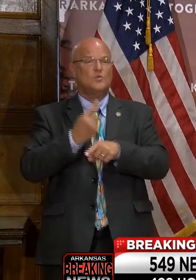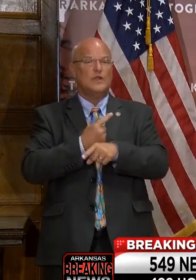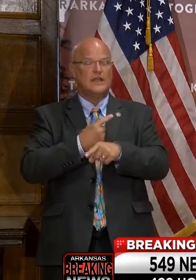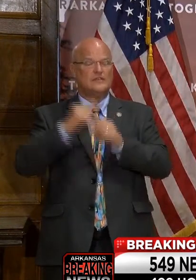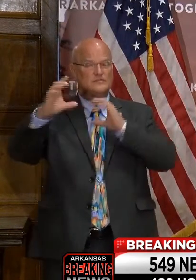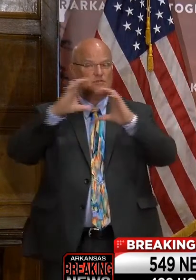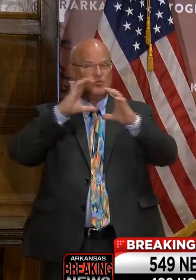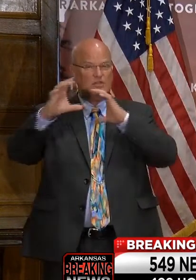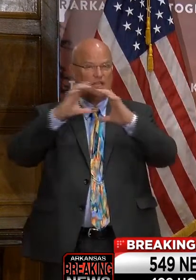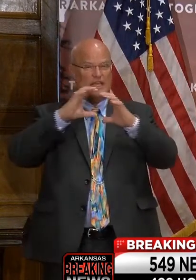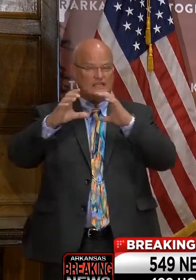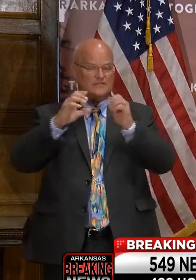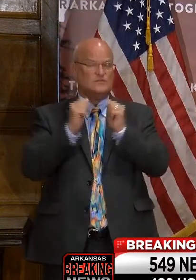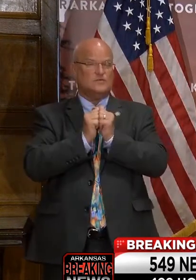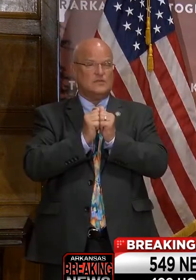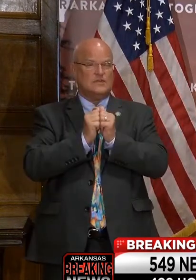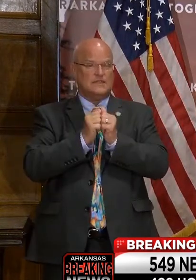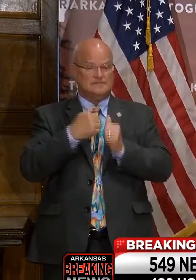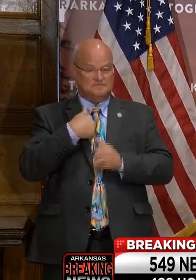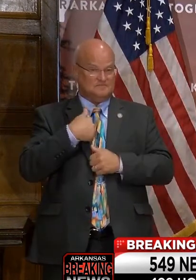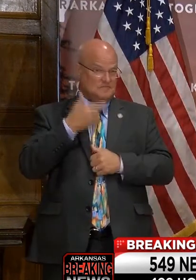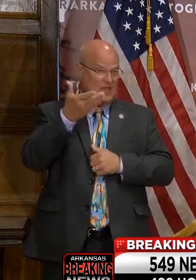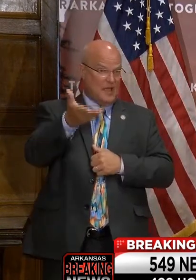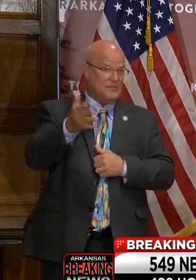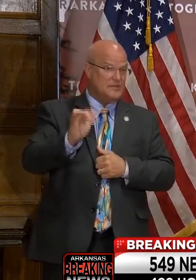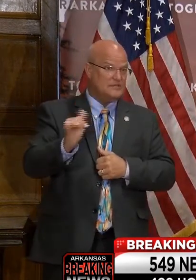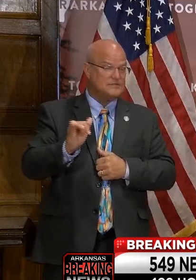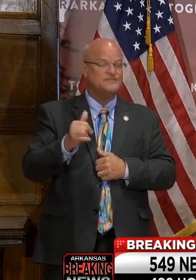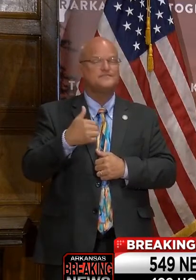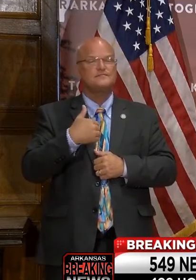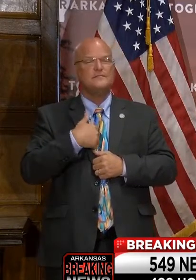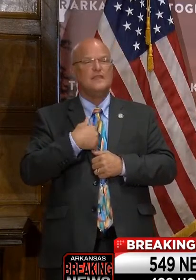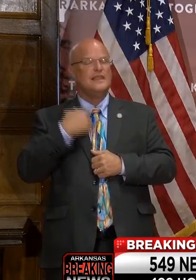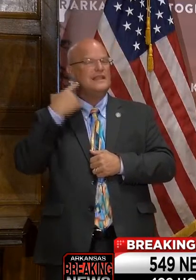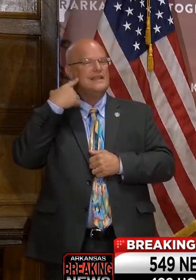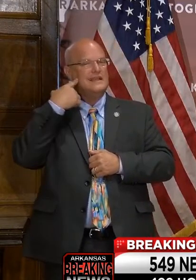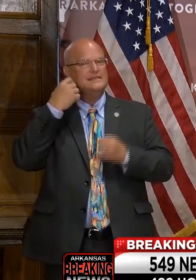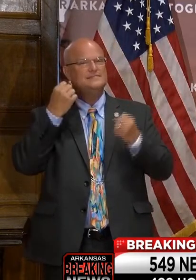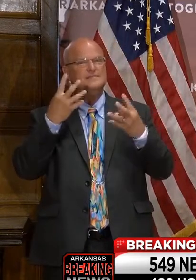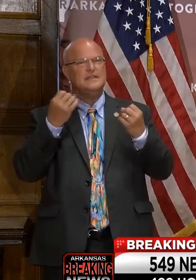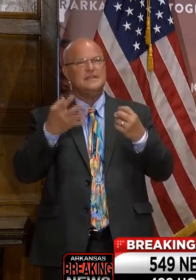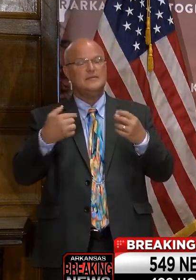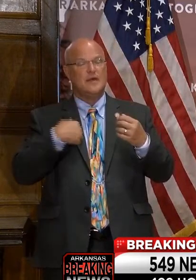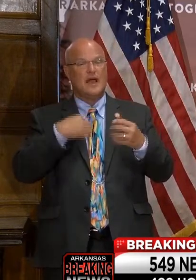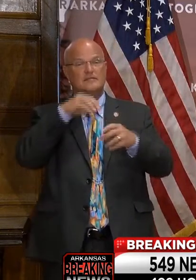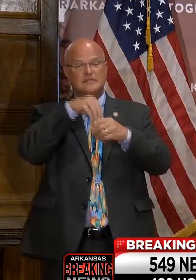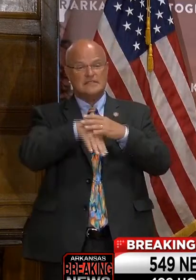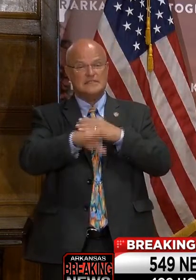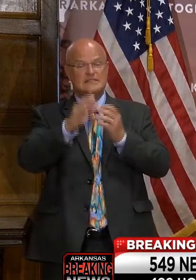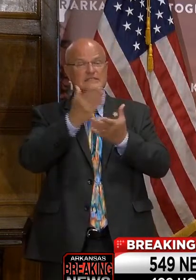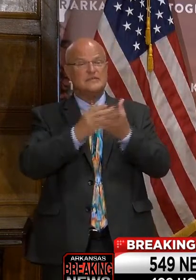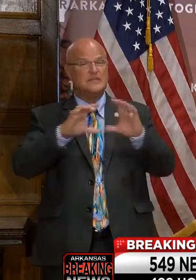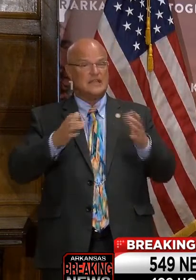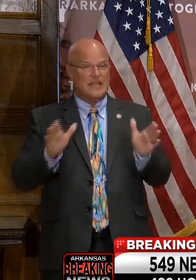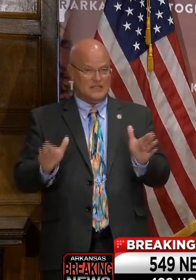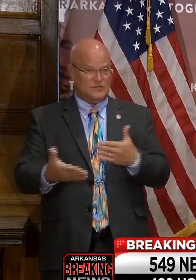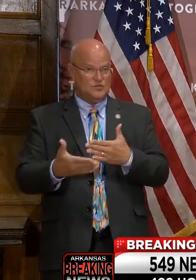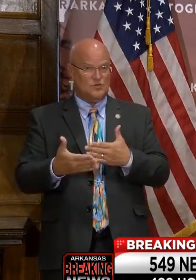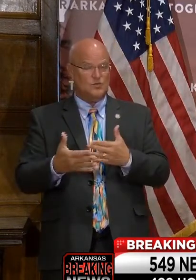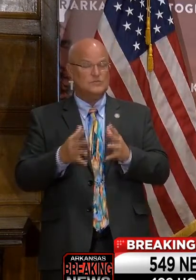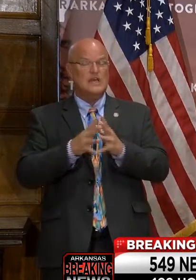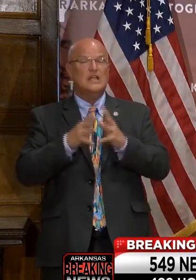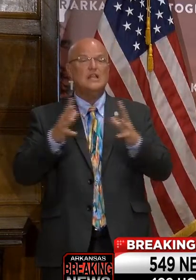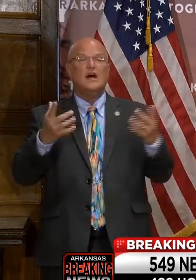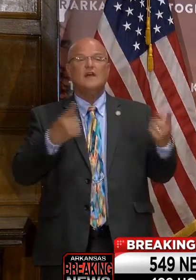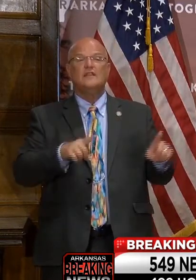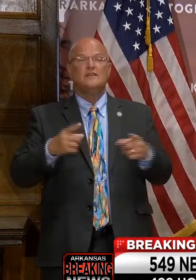of communication. In addition, I'm out there. I get to listen to a lot of them. I've been into some of the classrooms. So there's a lot